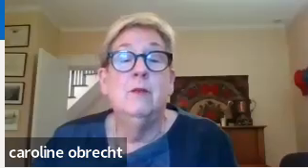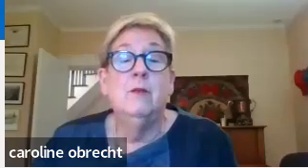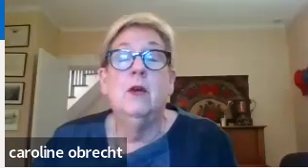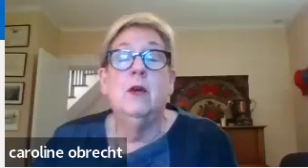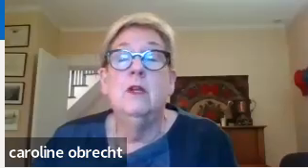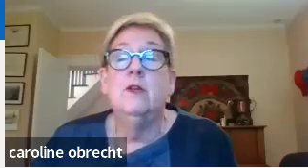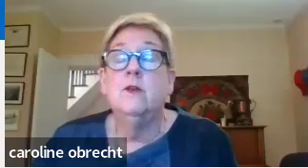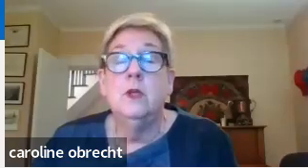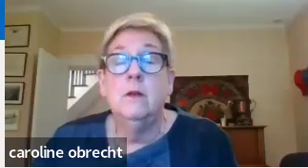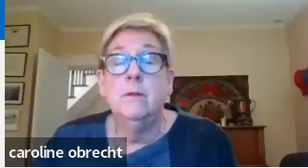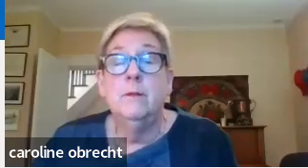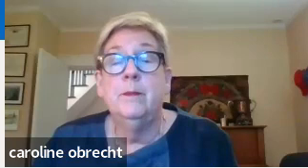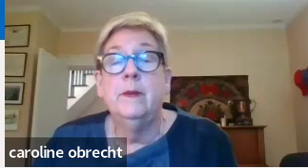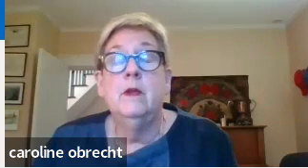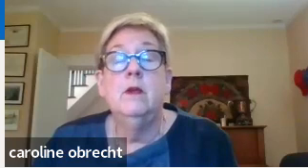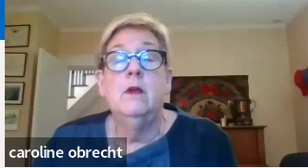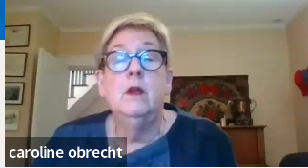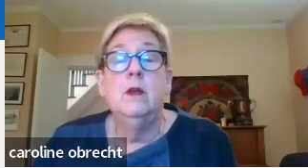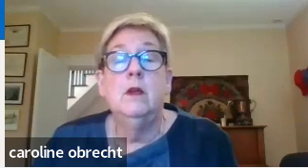Oh, there we go. There's the screen.